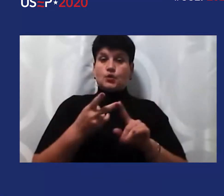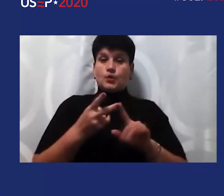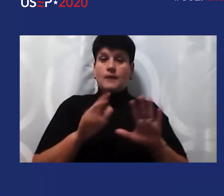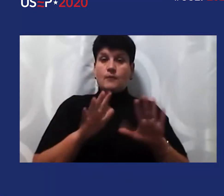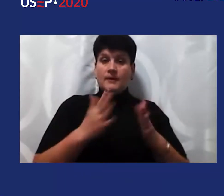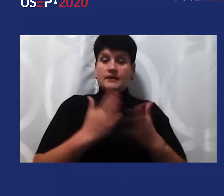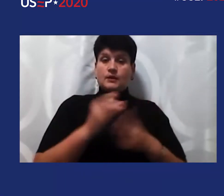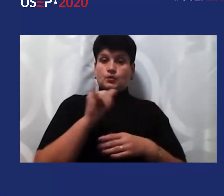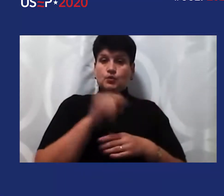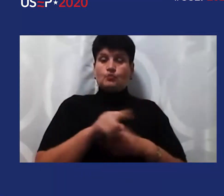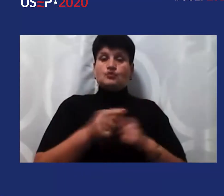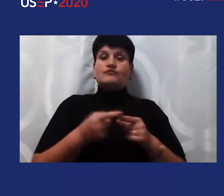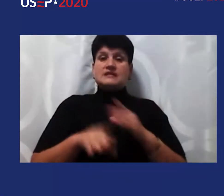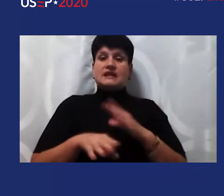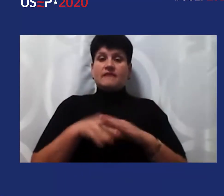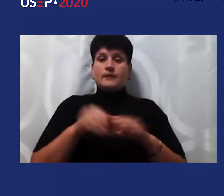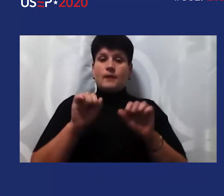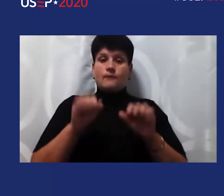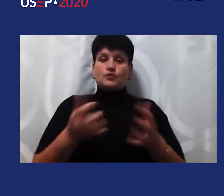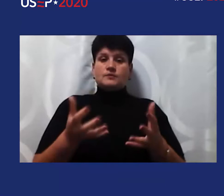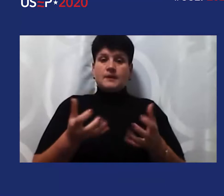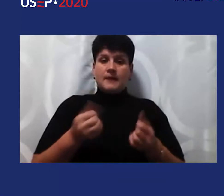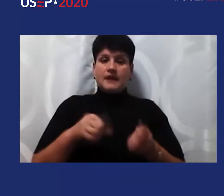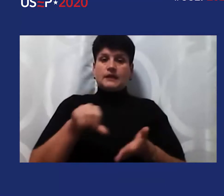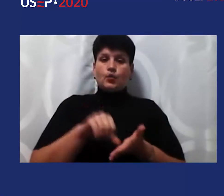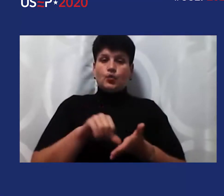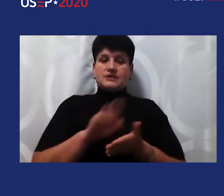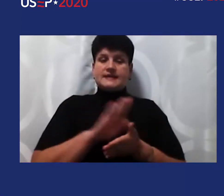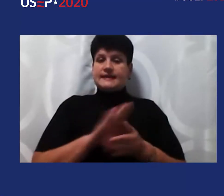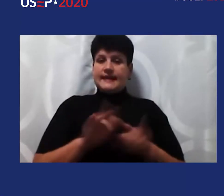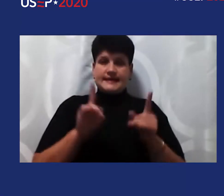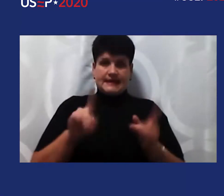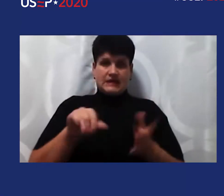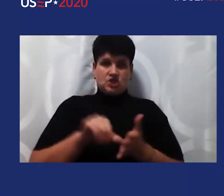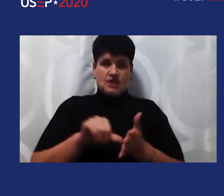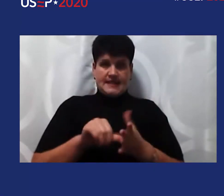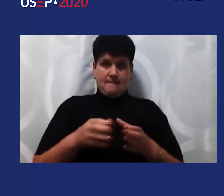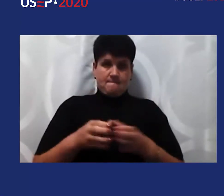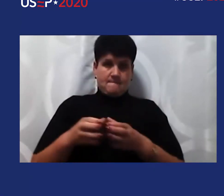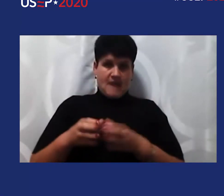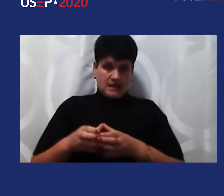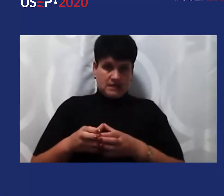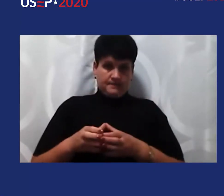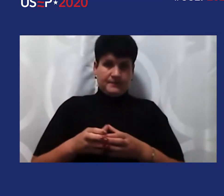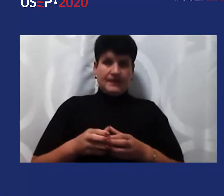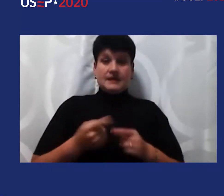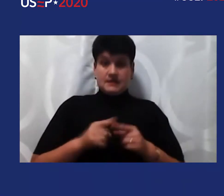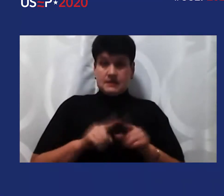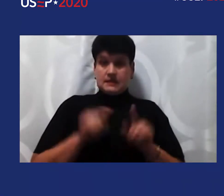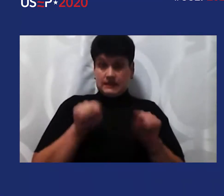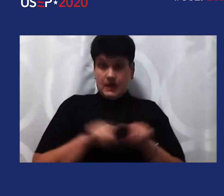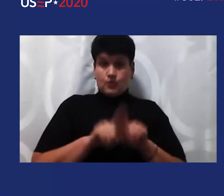And the second unique feature is that uh, not only party members